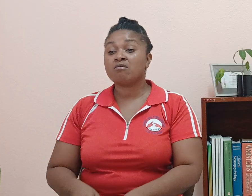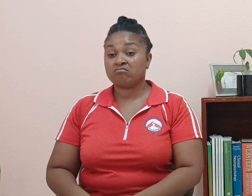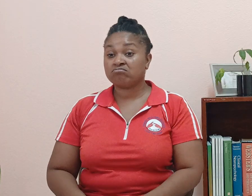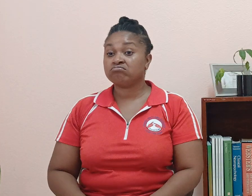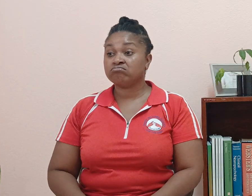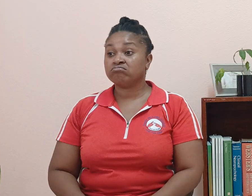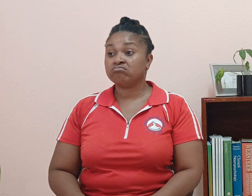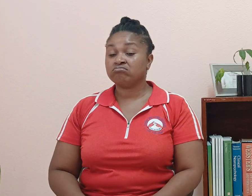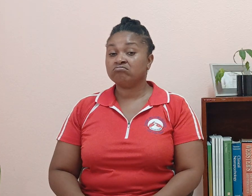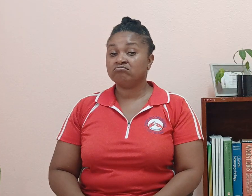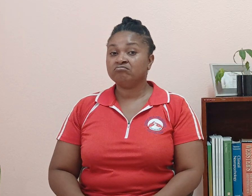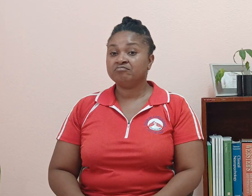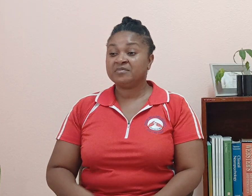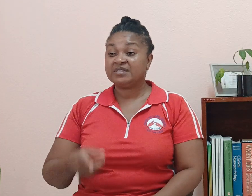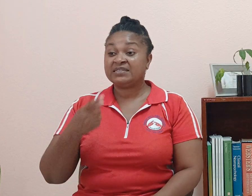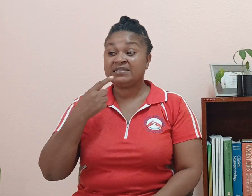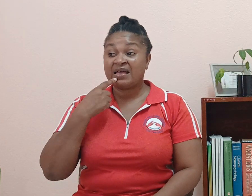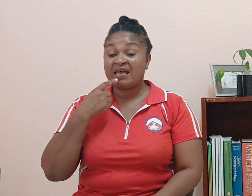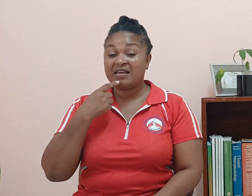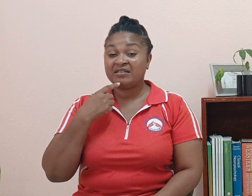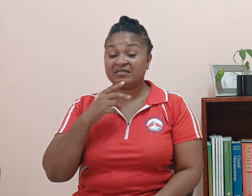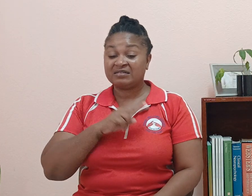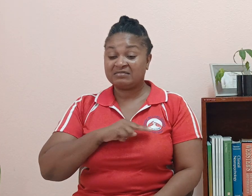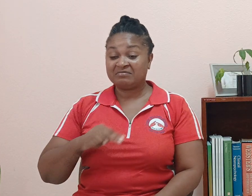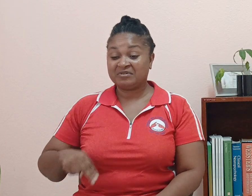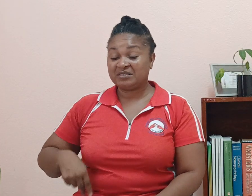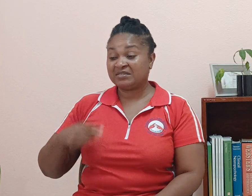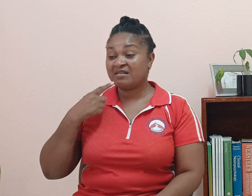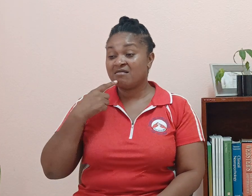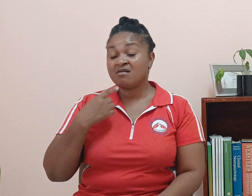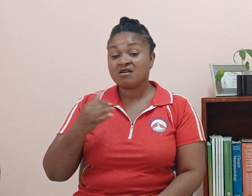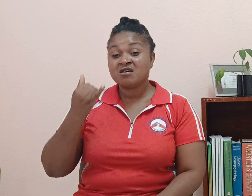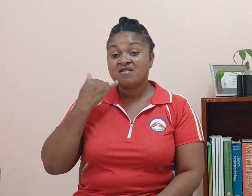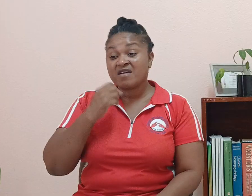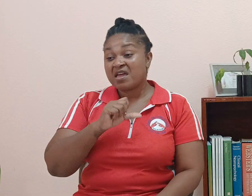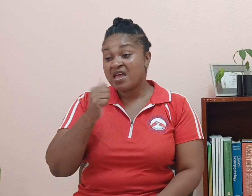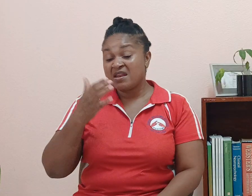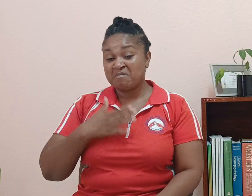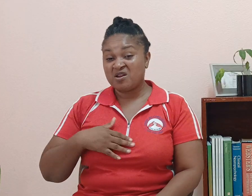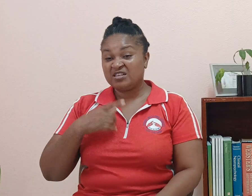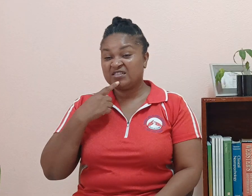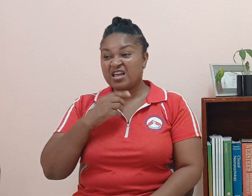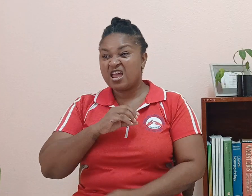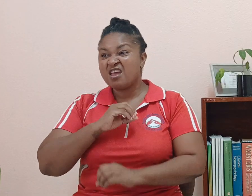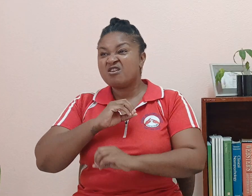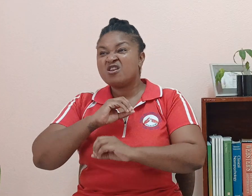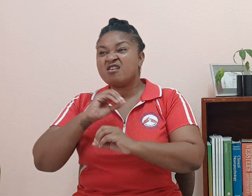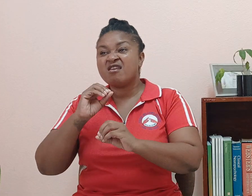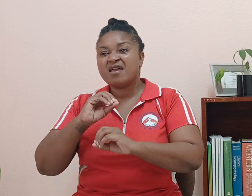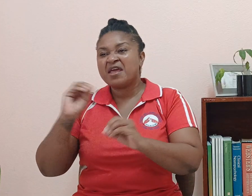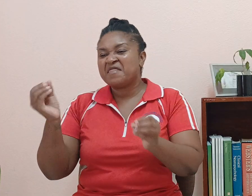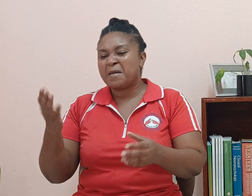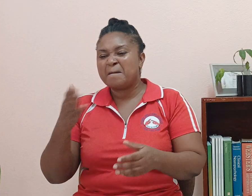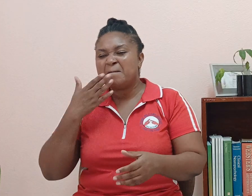He said that if anyone said anything against Shadrach, Meshach,